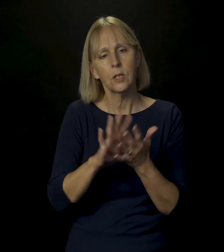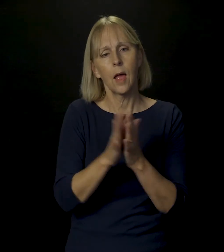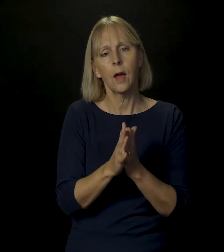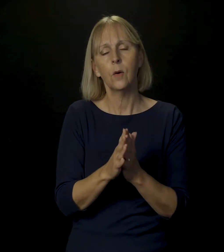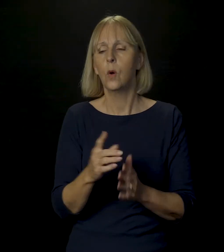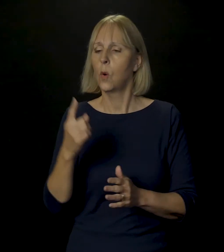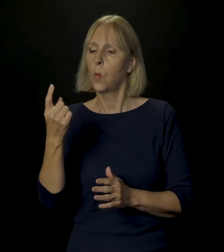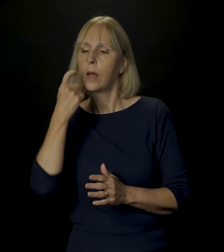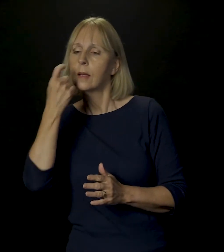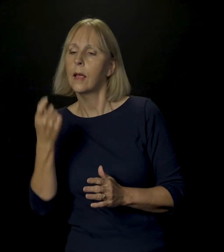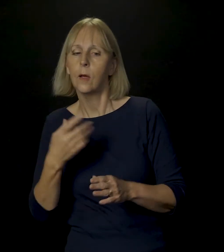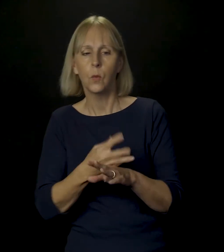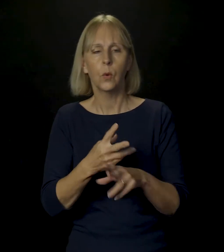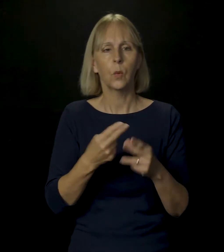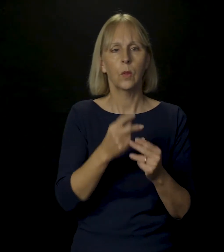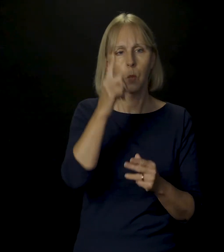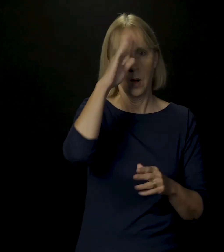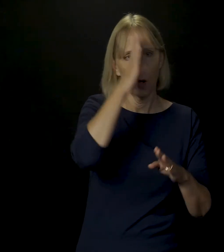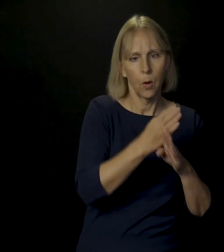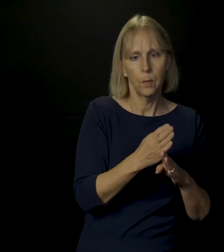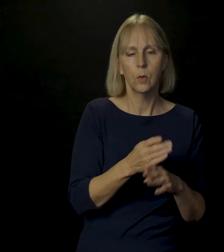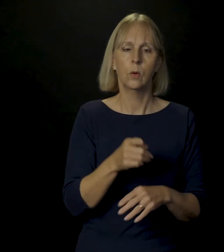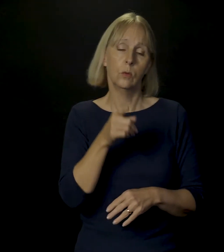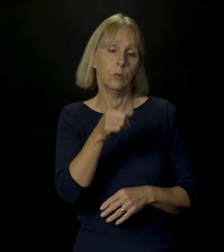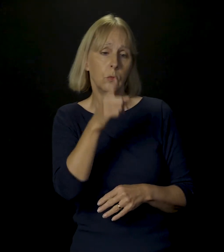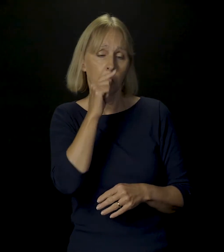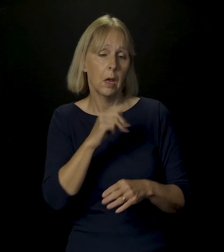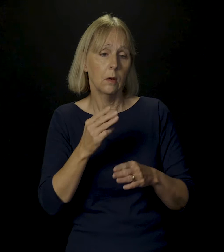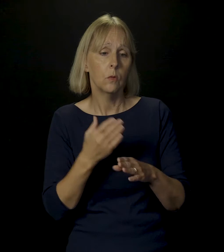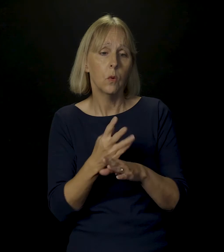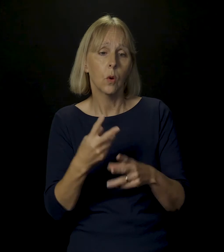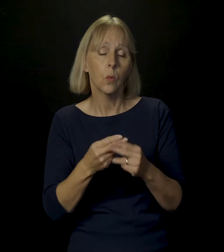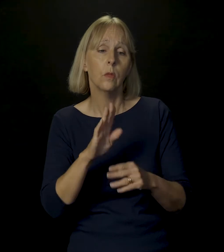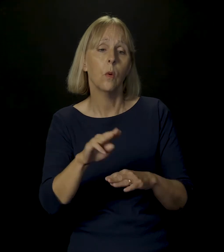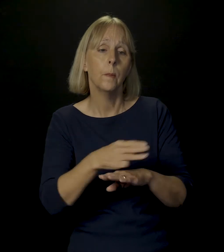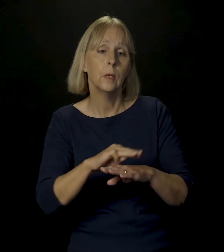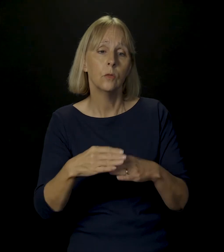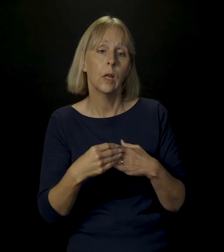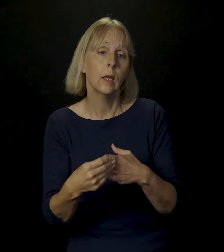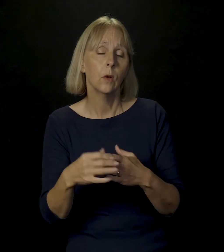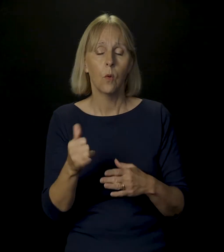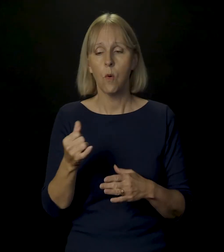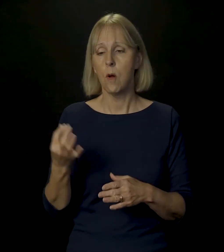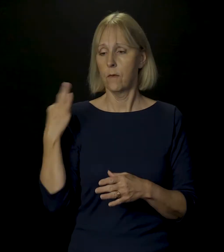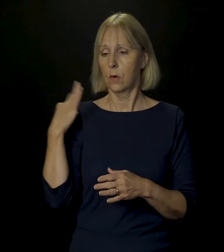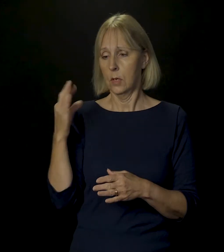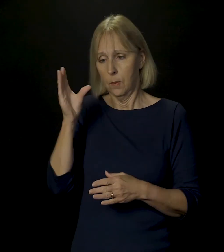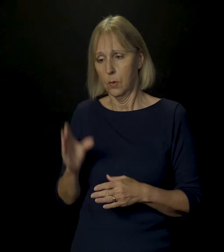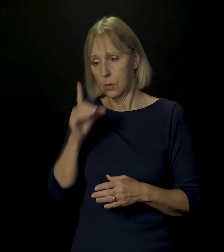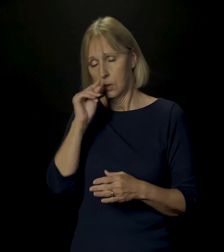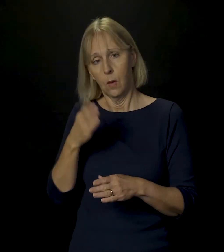Hope How you can work With your ministry leader How a volunteer Might work in the organisation That they're working for